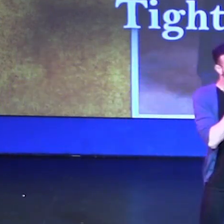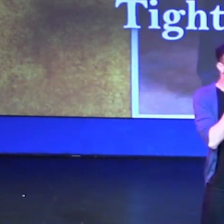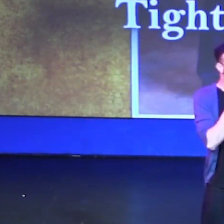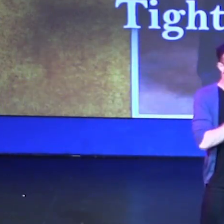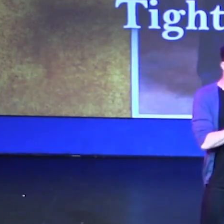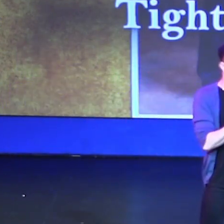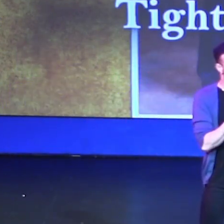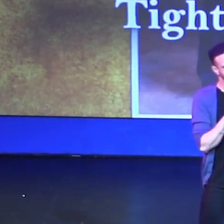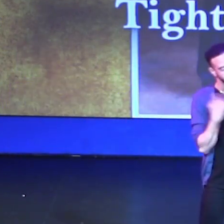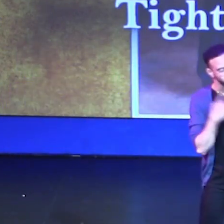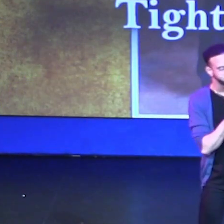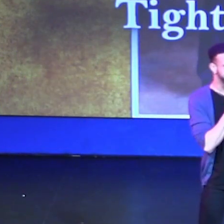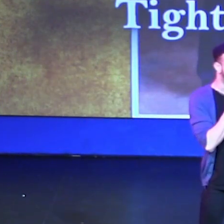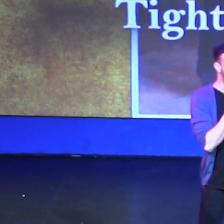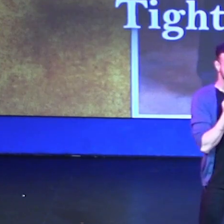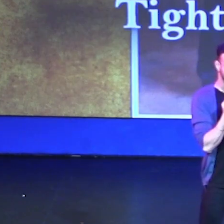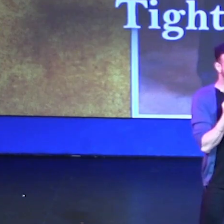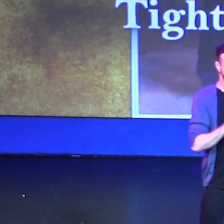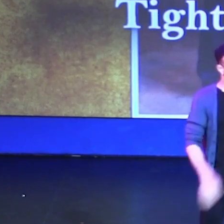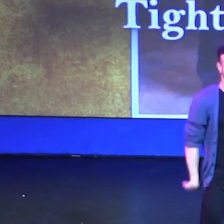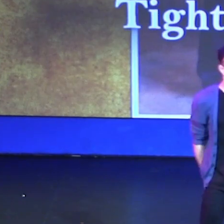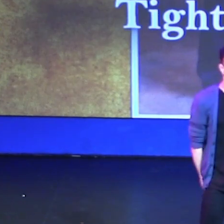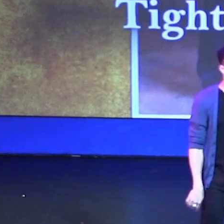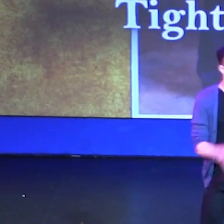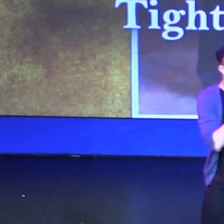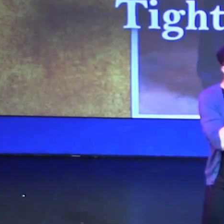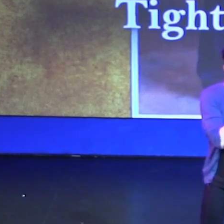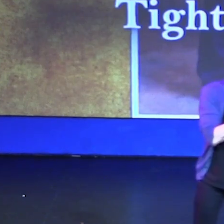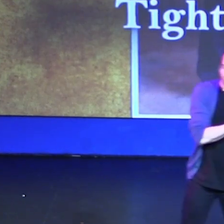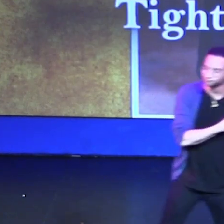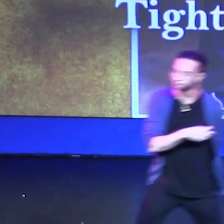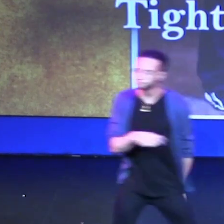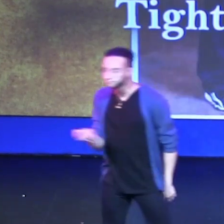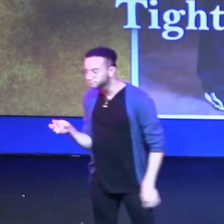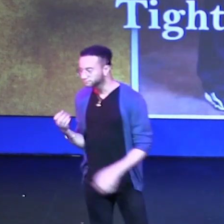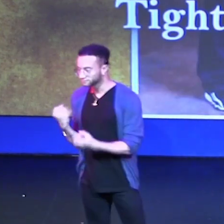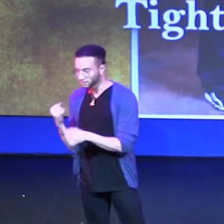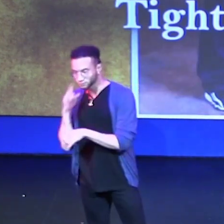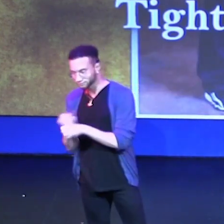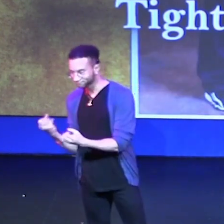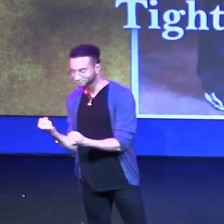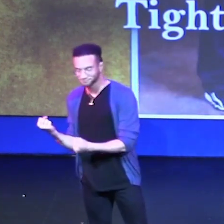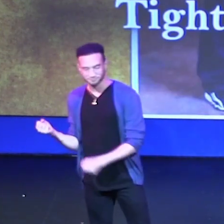Did communication at home work? Well, not so much. We did use contact language to get by, English, Spanish, and